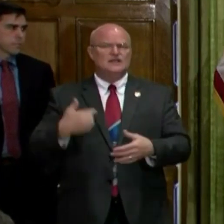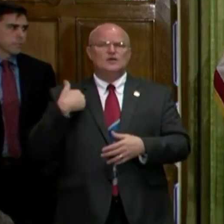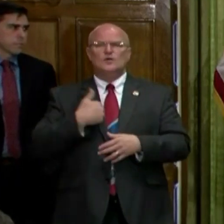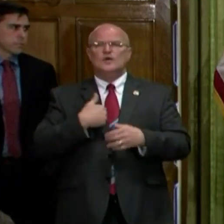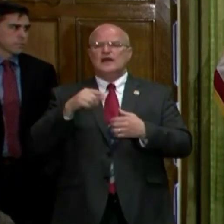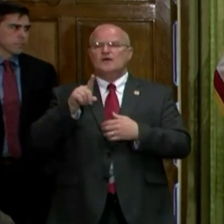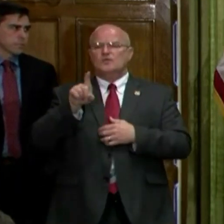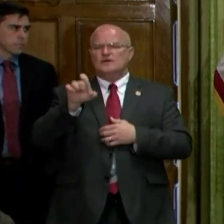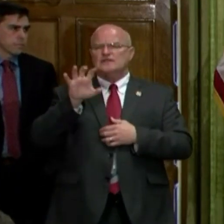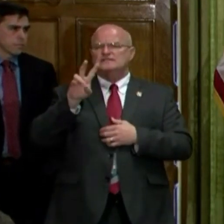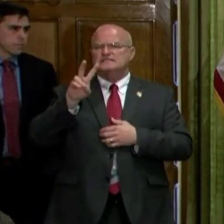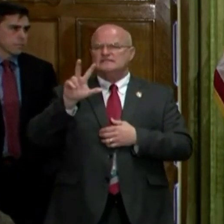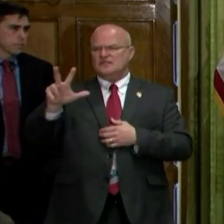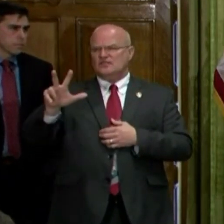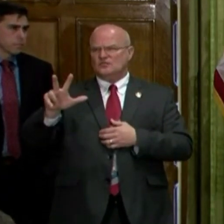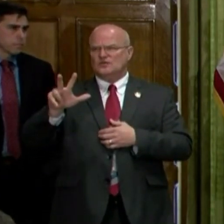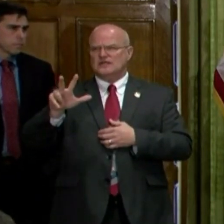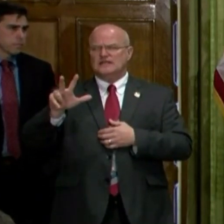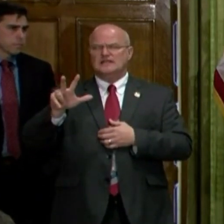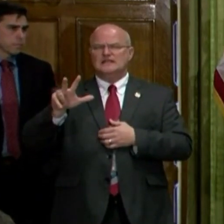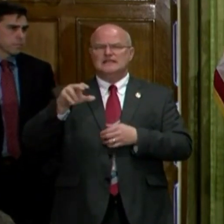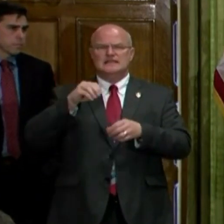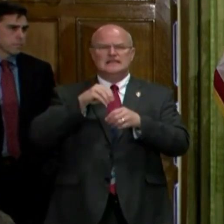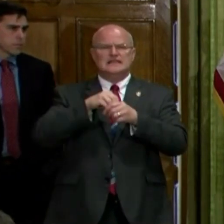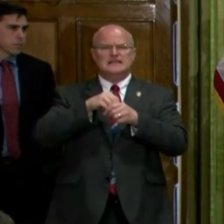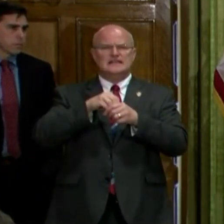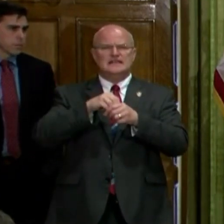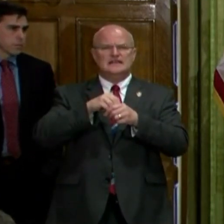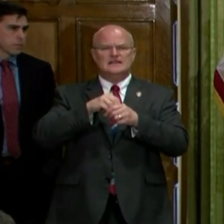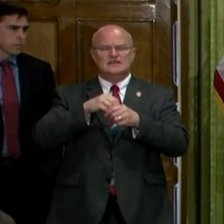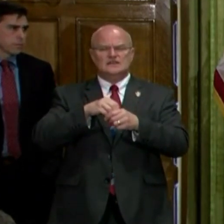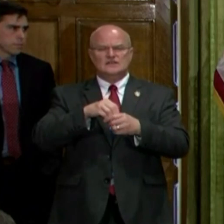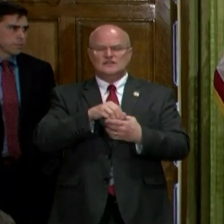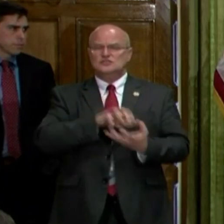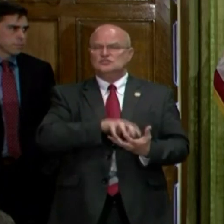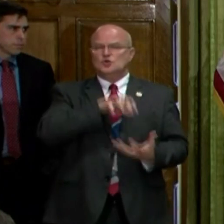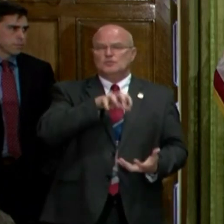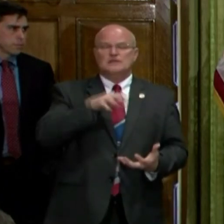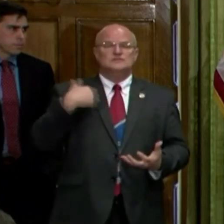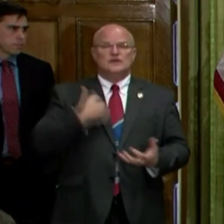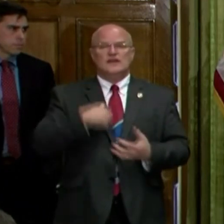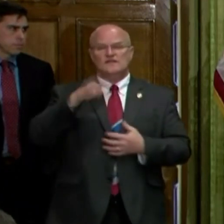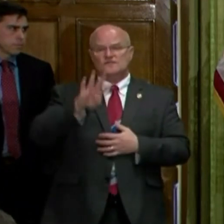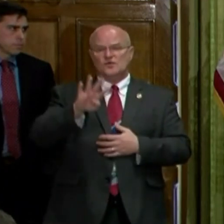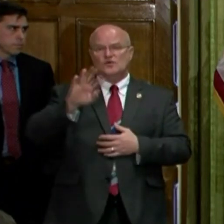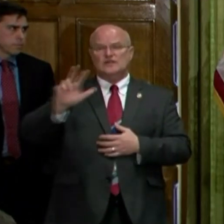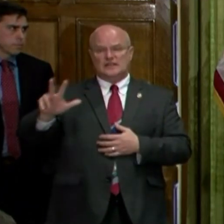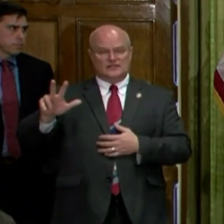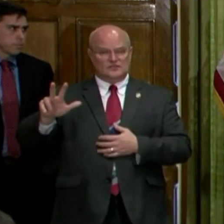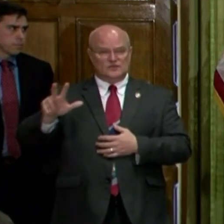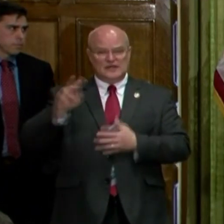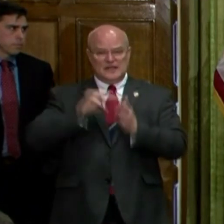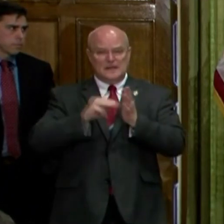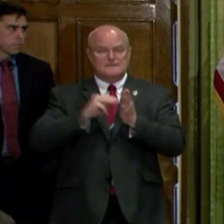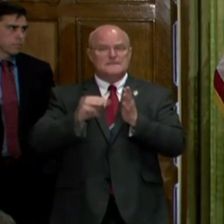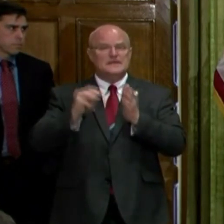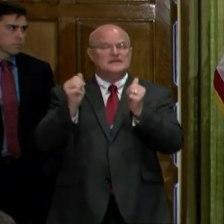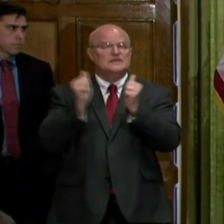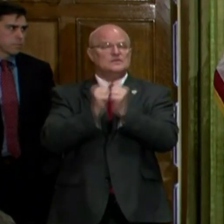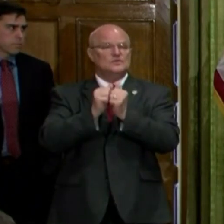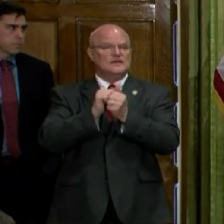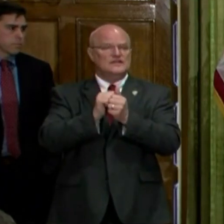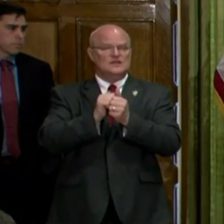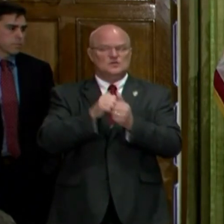have 173 in the surplus. We have 43 million in